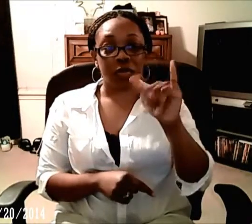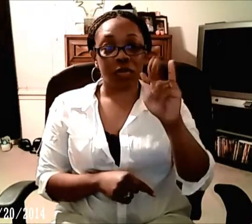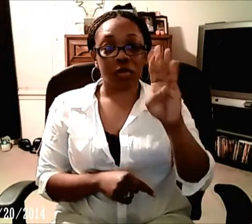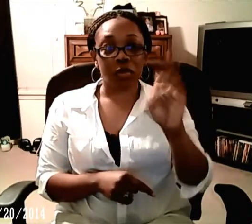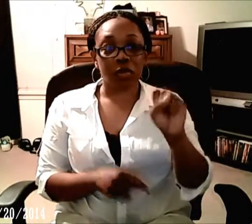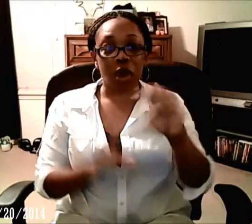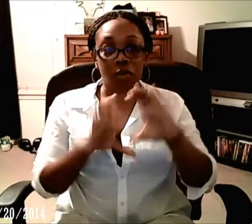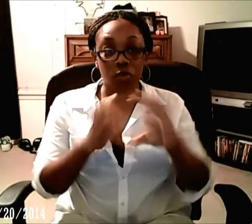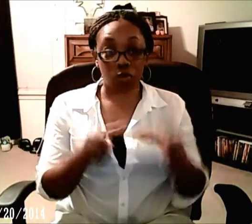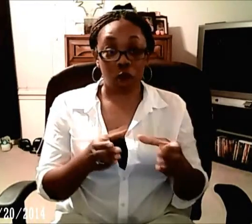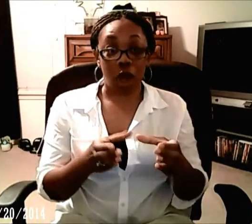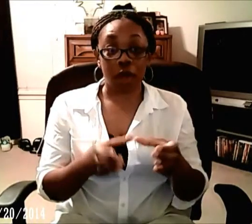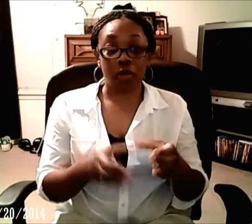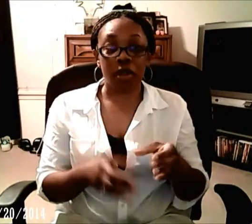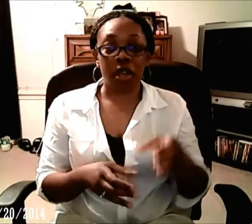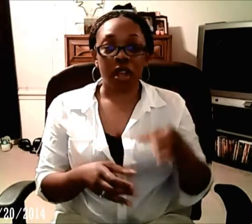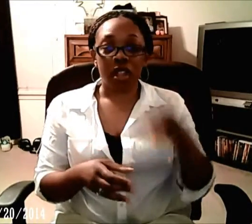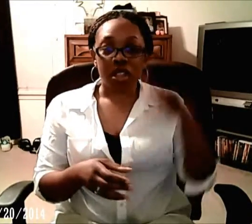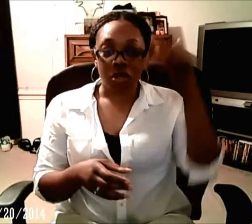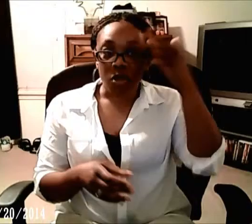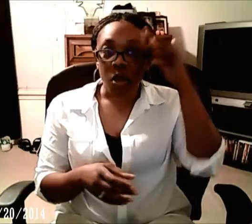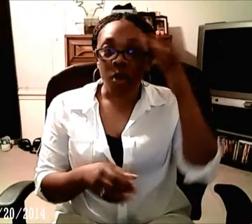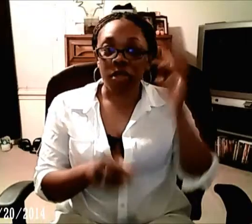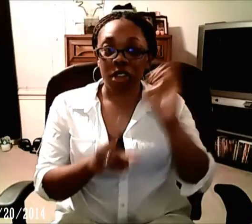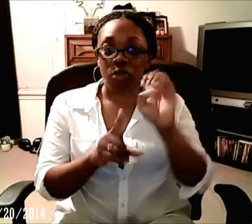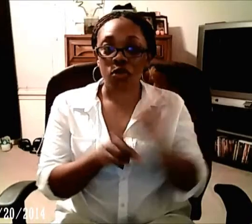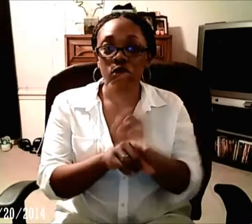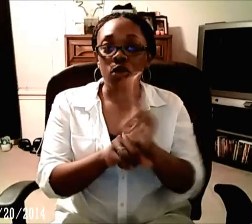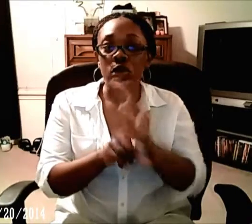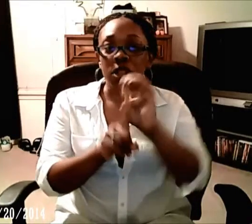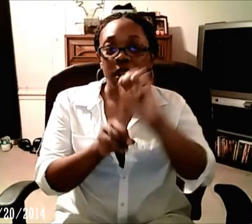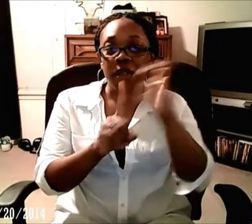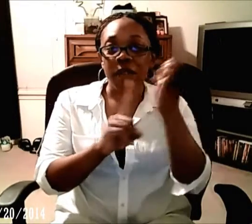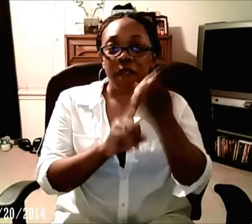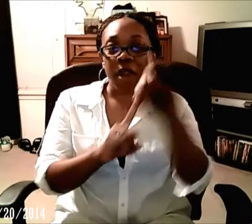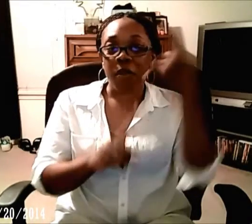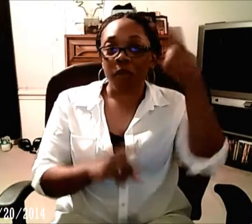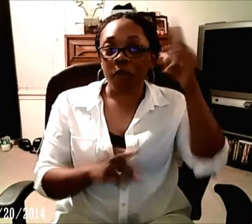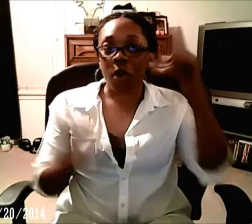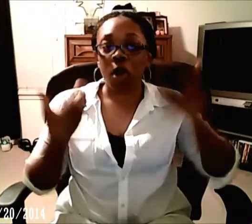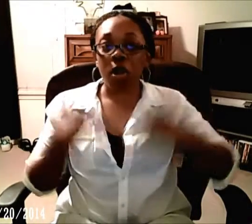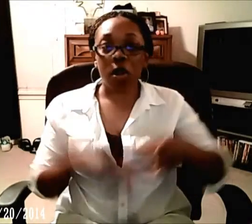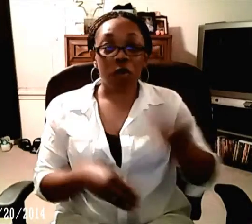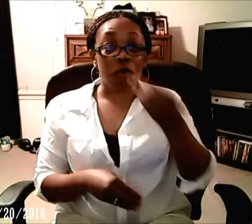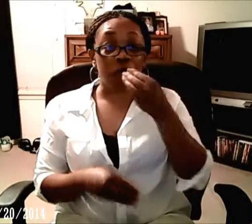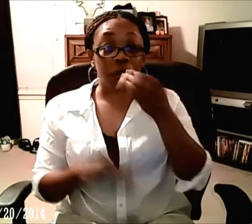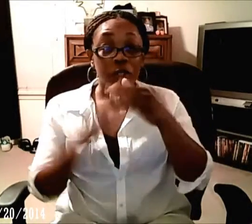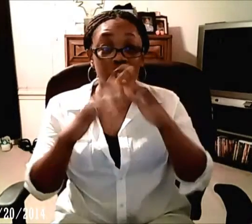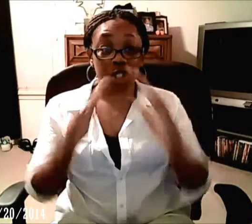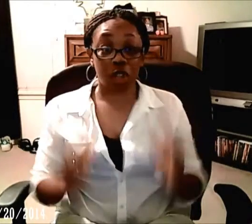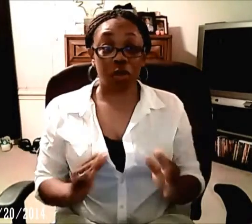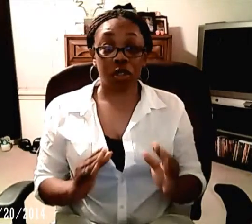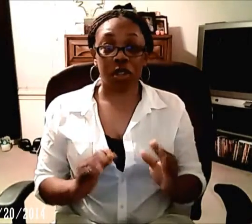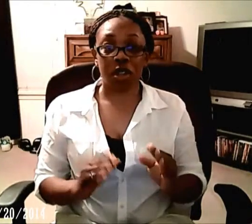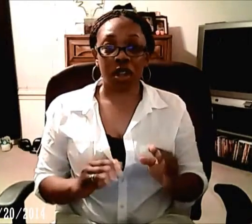clothing, food, and shelter. So the tribes are spread over the continent, and each tribe has to deal with different conditions and adapt to